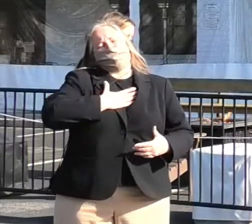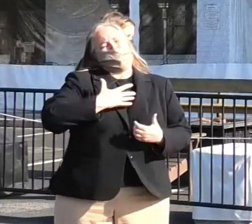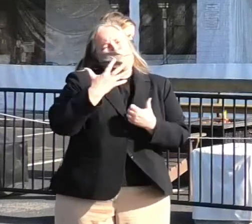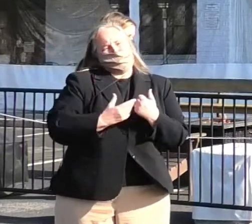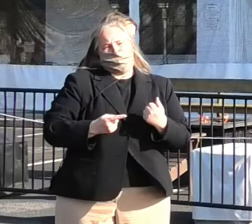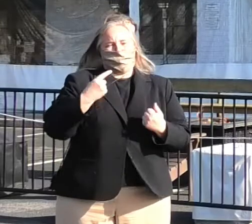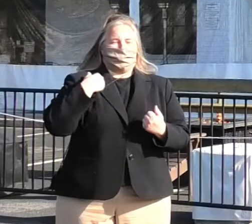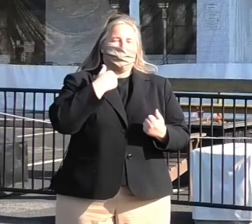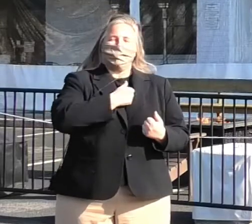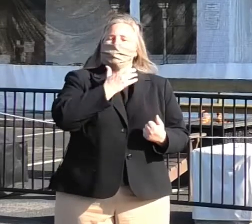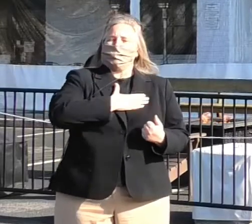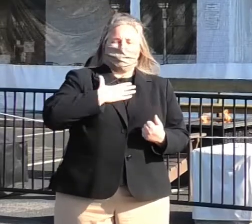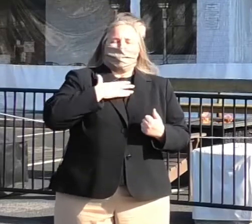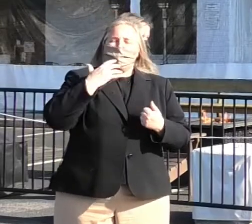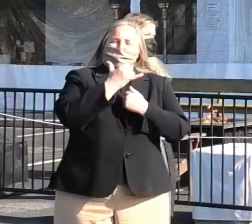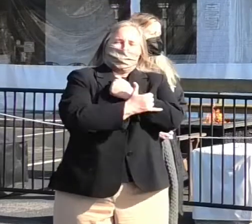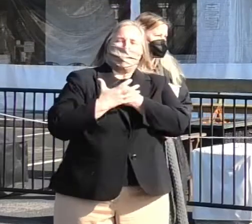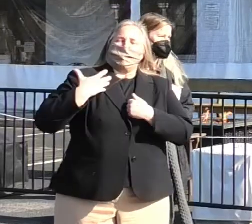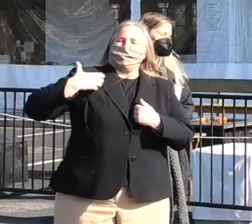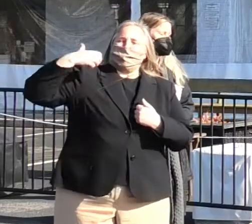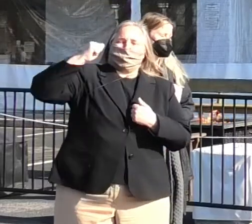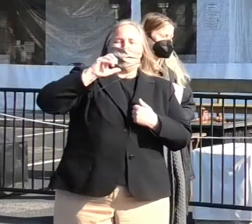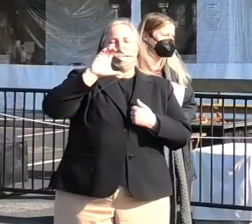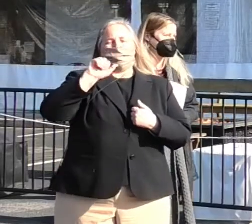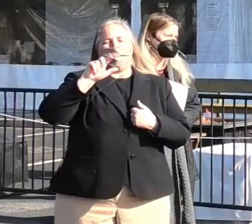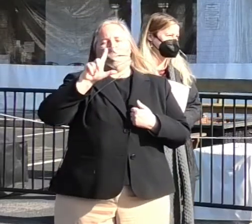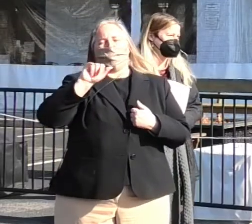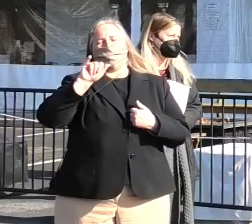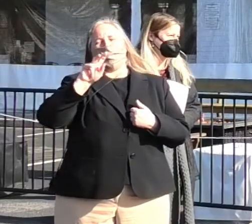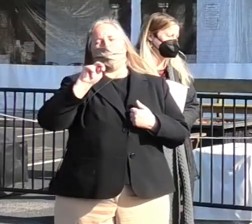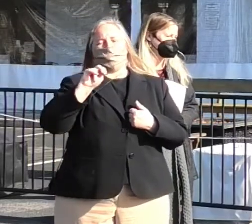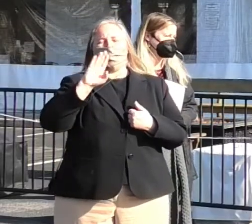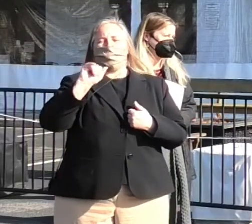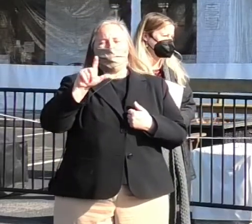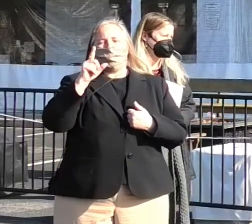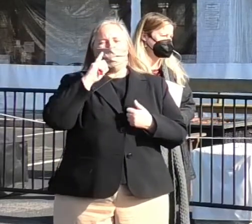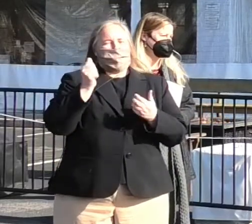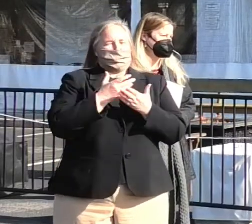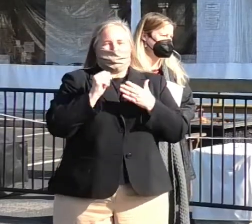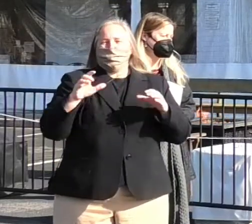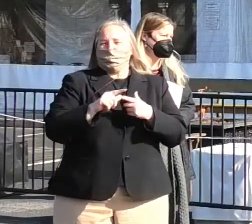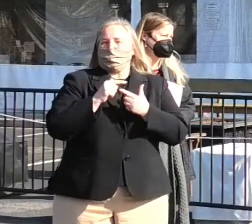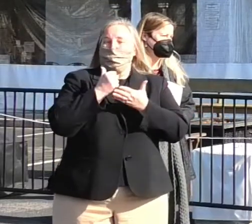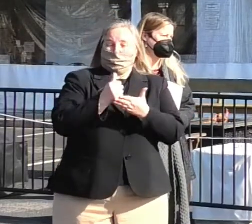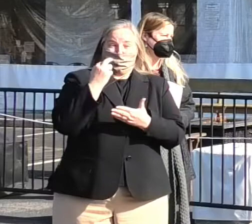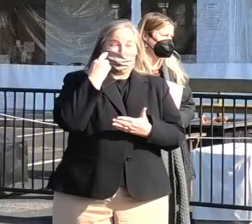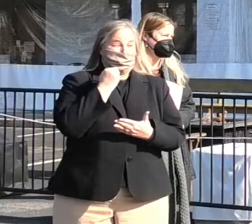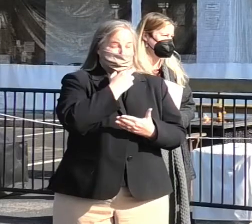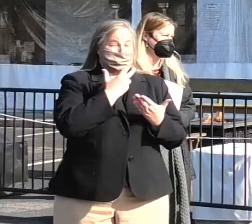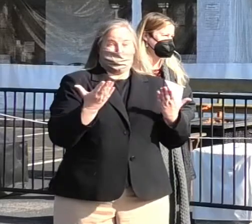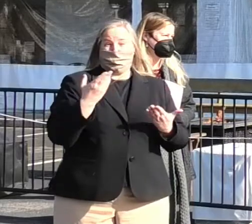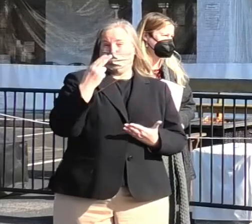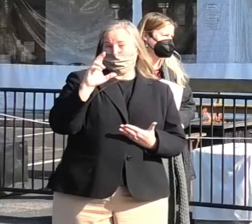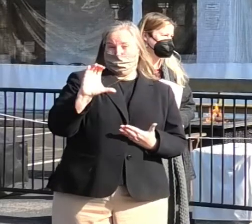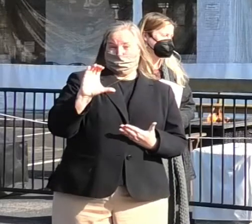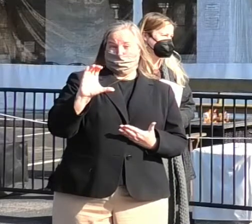appreciate County Executive Calvin Ball for everything he's doing to help restaurants here in Howard County. It really is